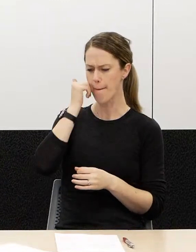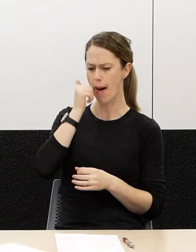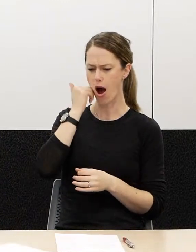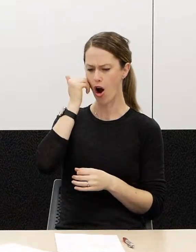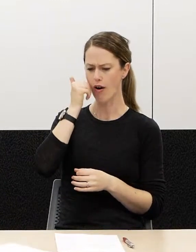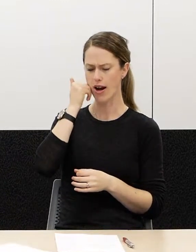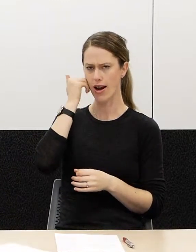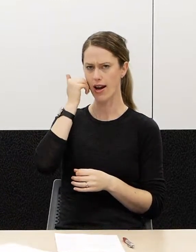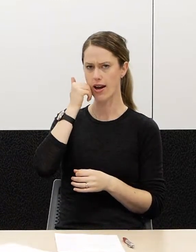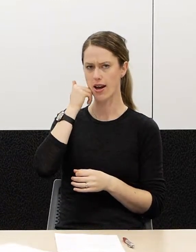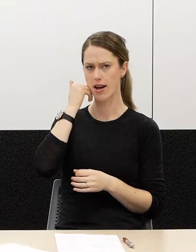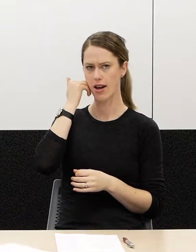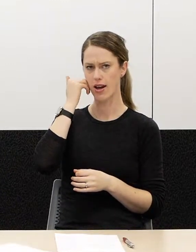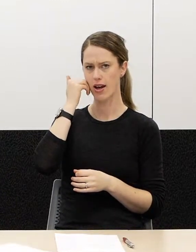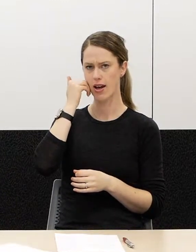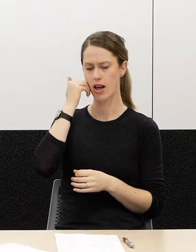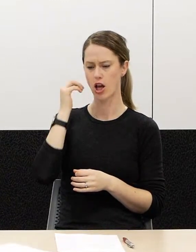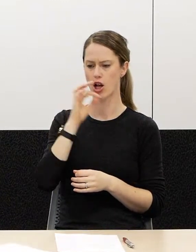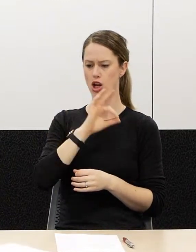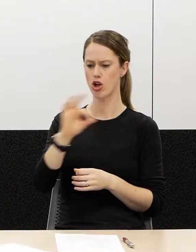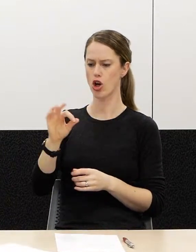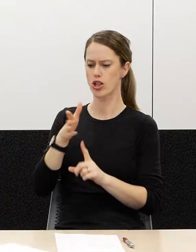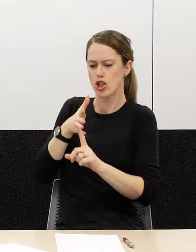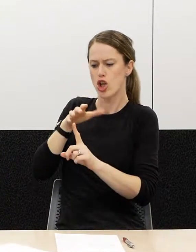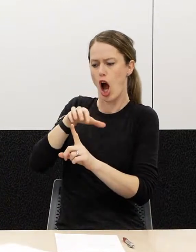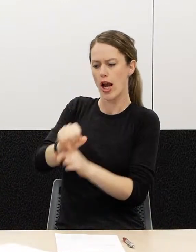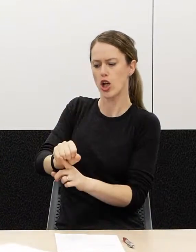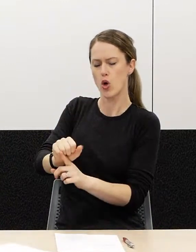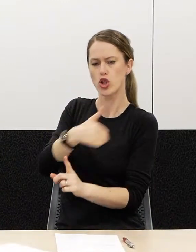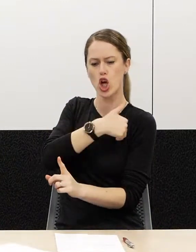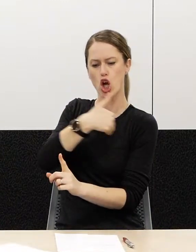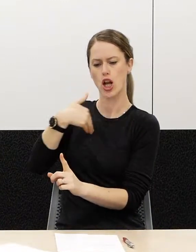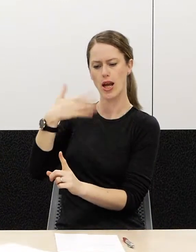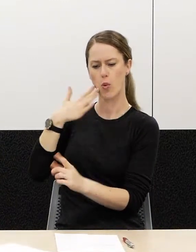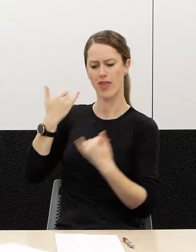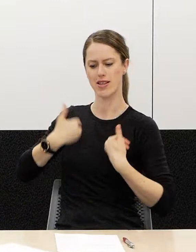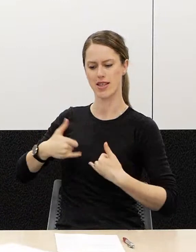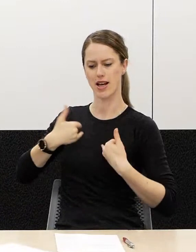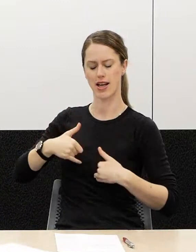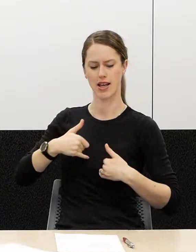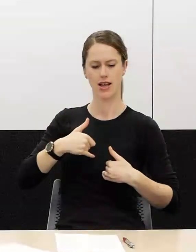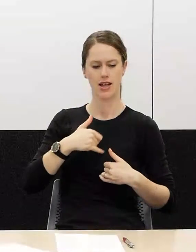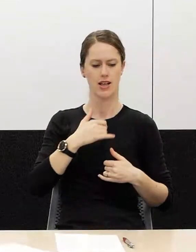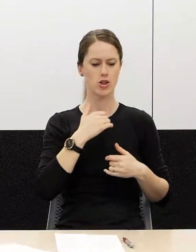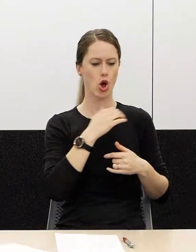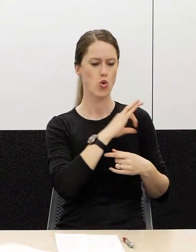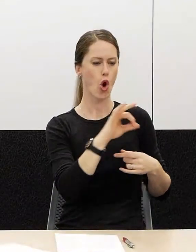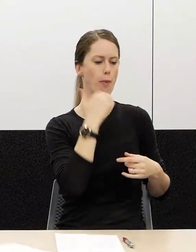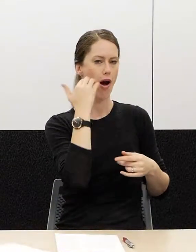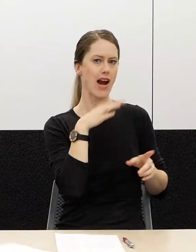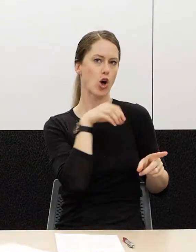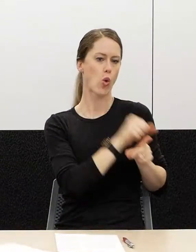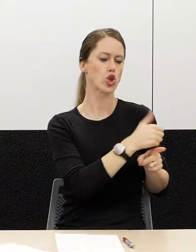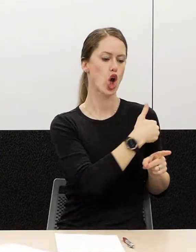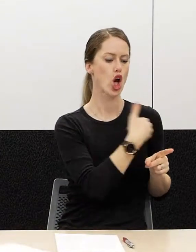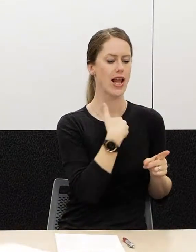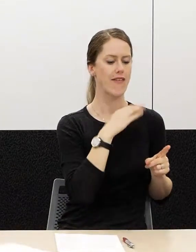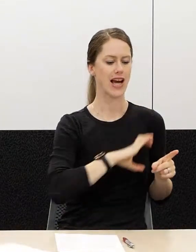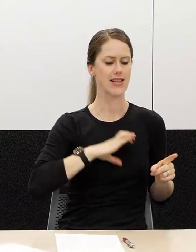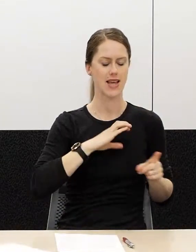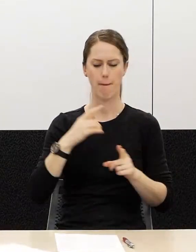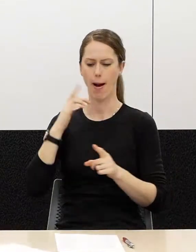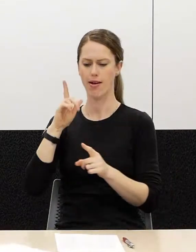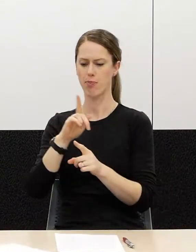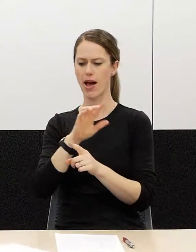Māori less likely than non-Māori to be diagnosed at earlier stages of the disease for several types of cancer? So first of